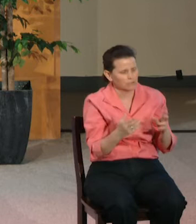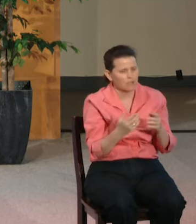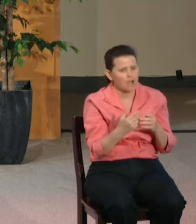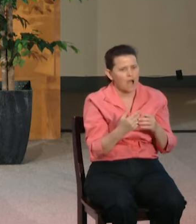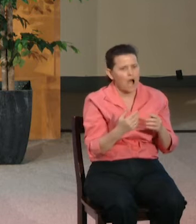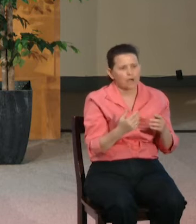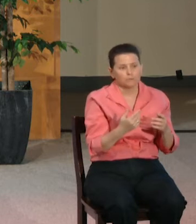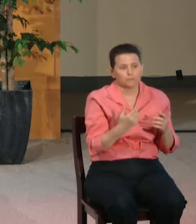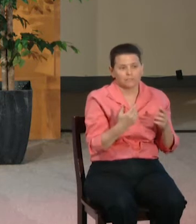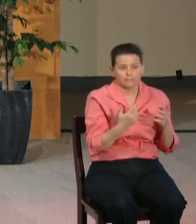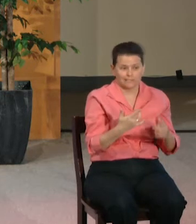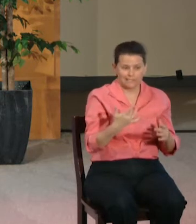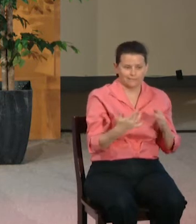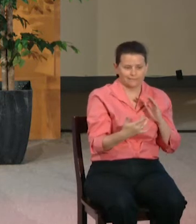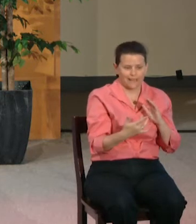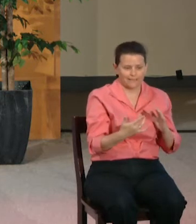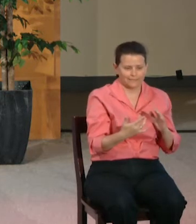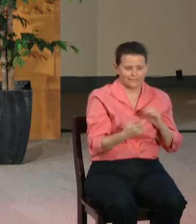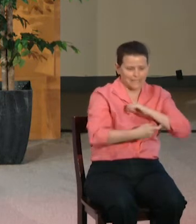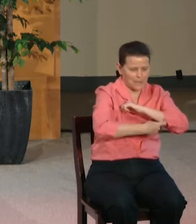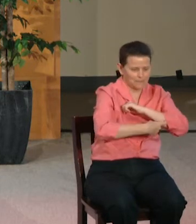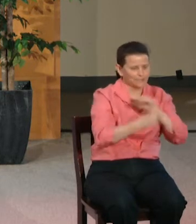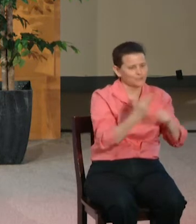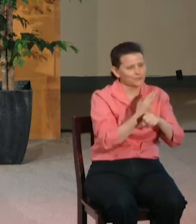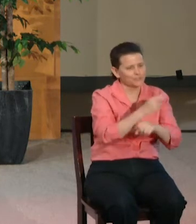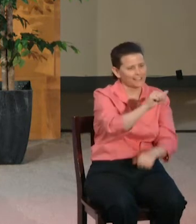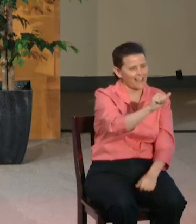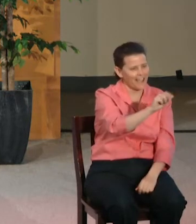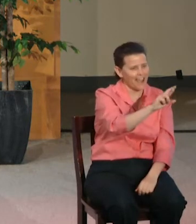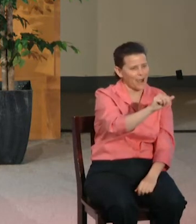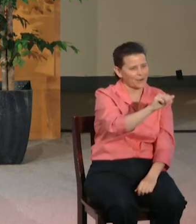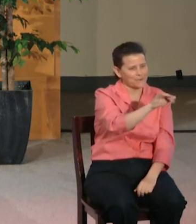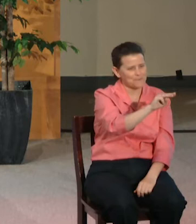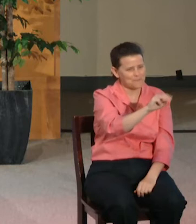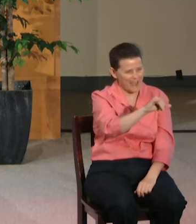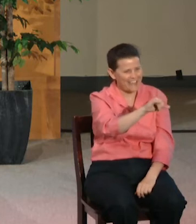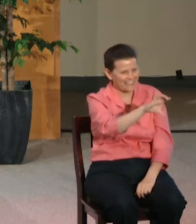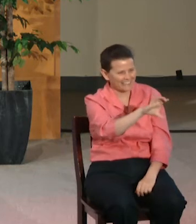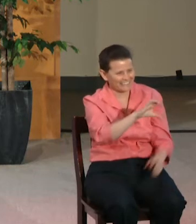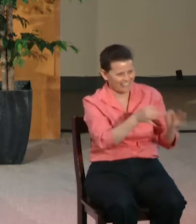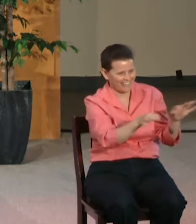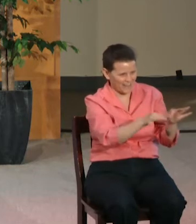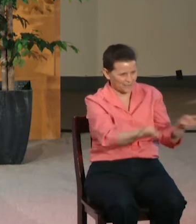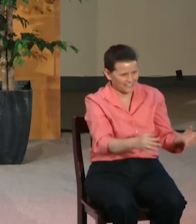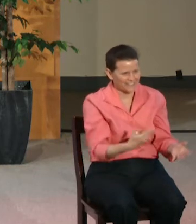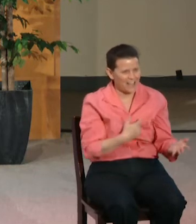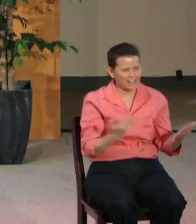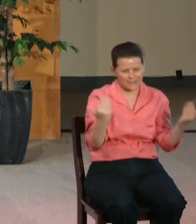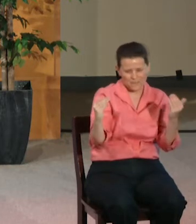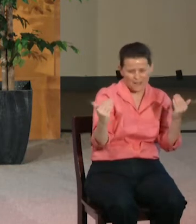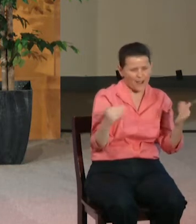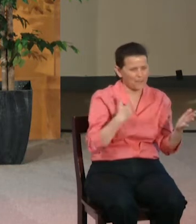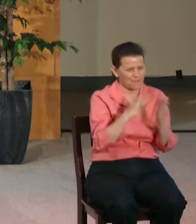the Aramaic as our reference points. And it's always interesting to compare whatever Bible translation you